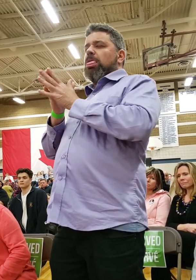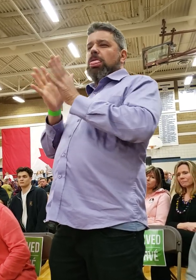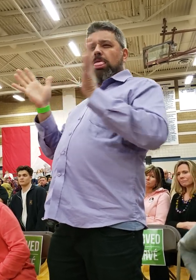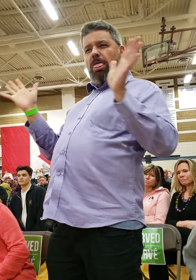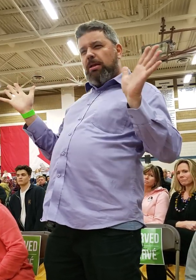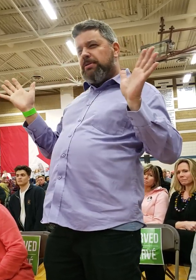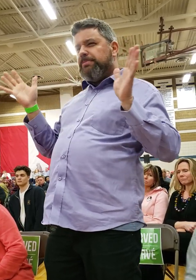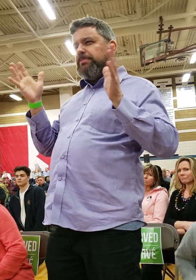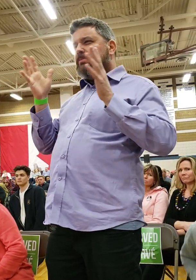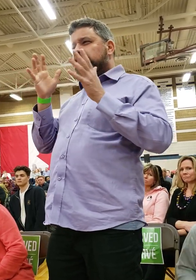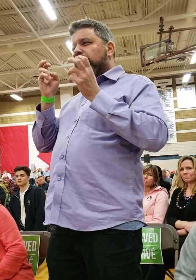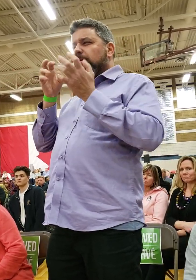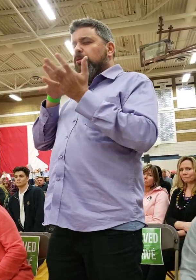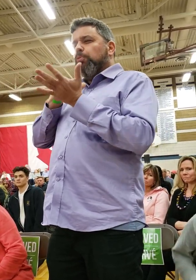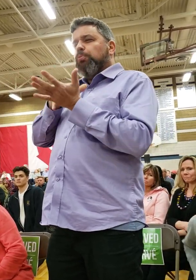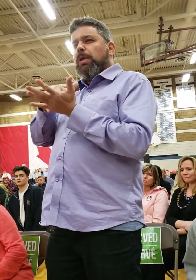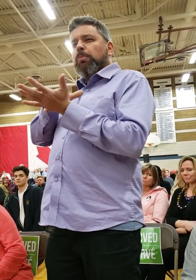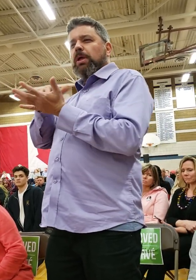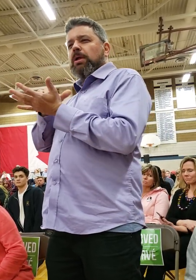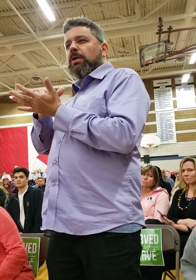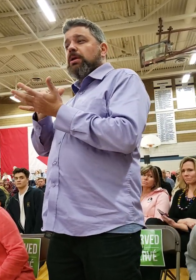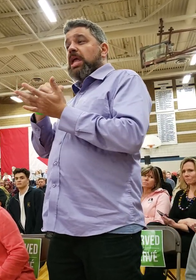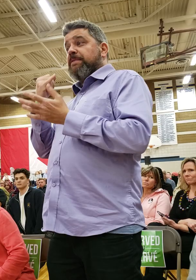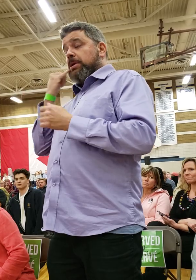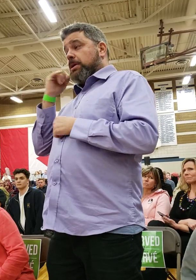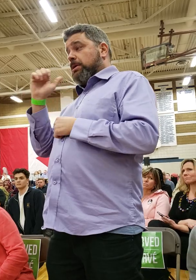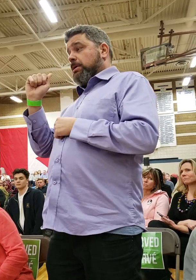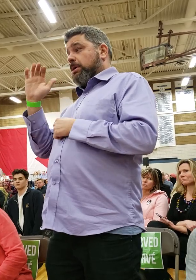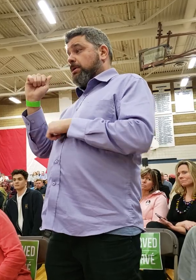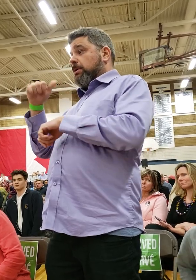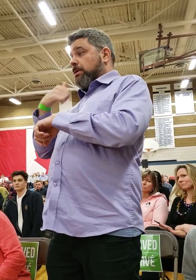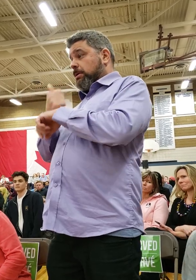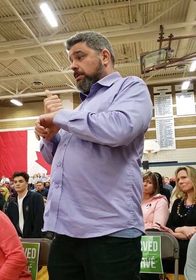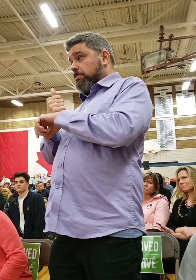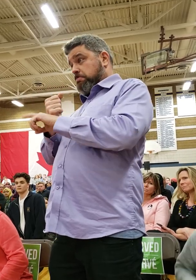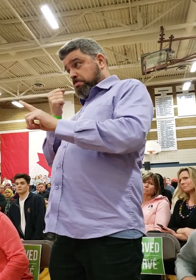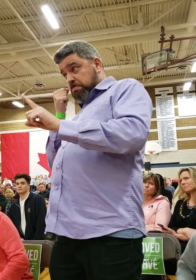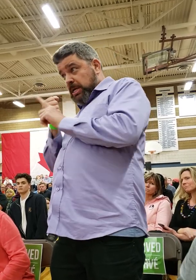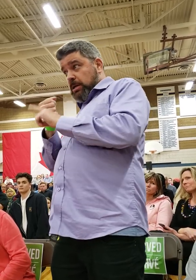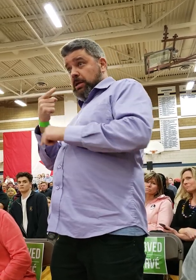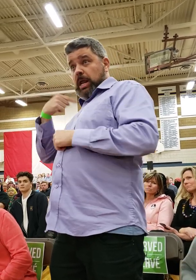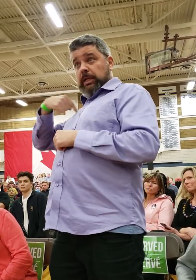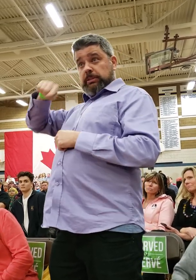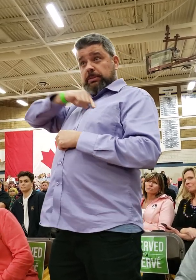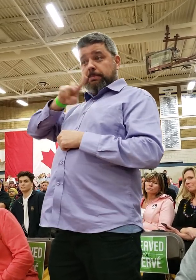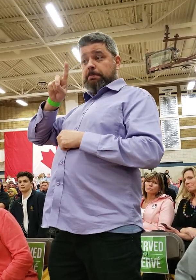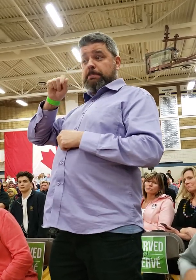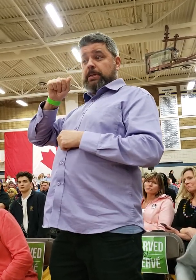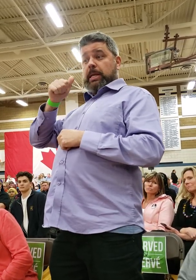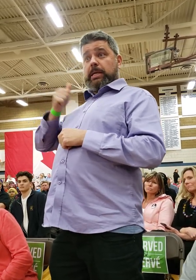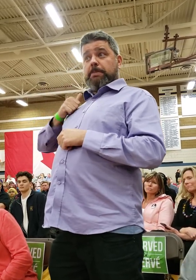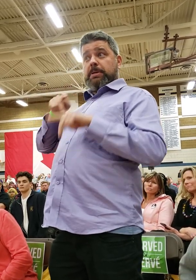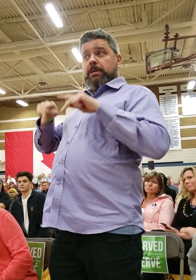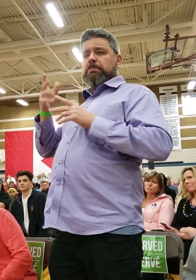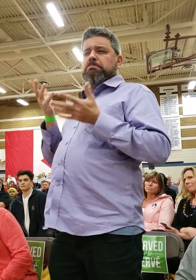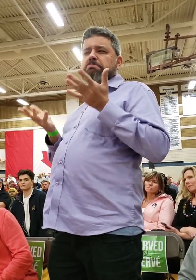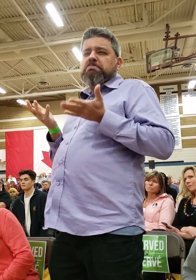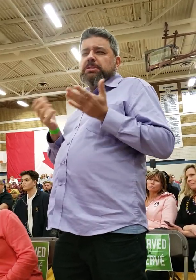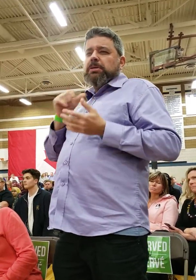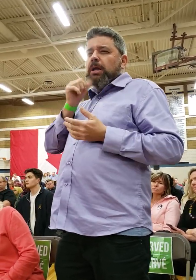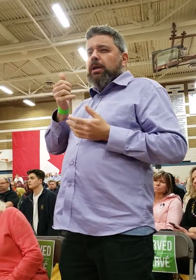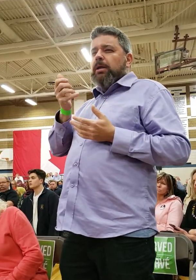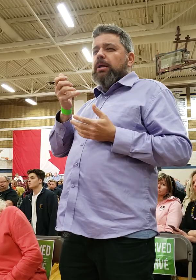capabilities behind it. It's pretty broad ranged at this point. So if the Act does come